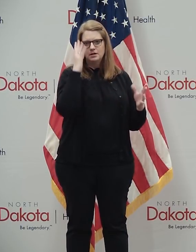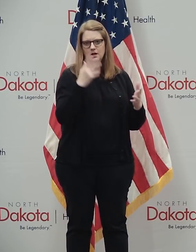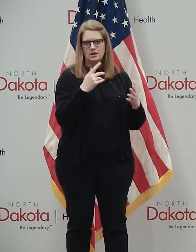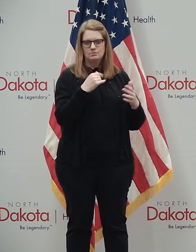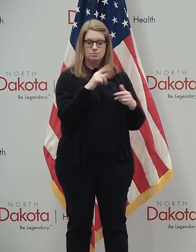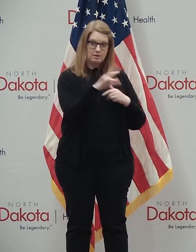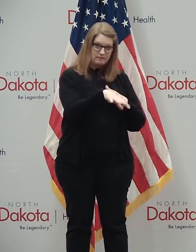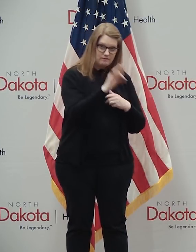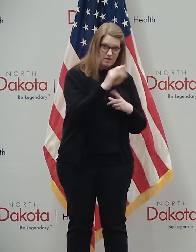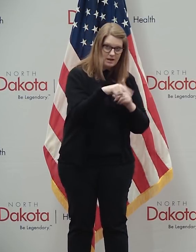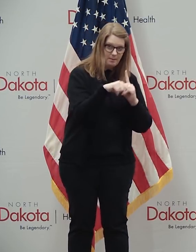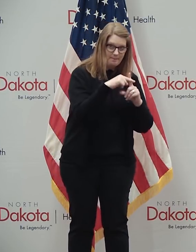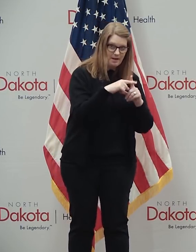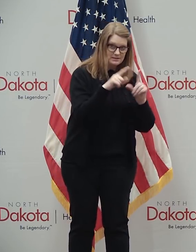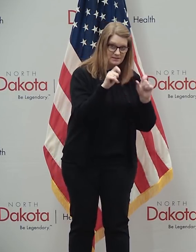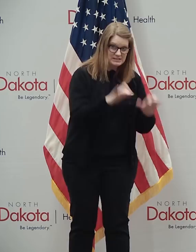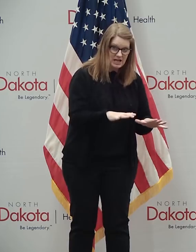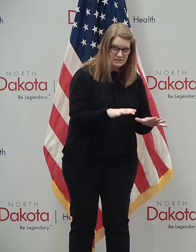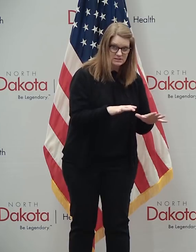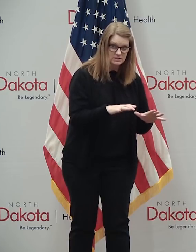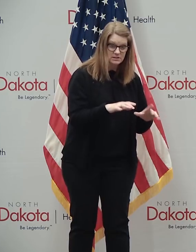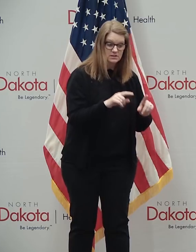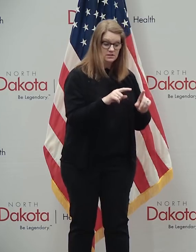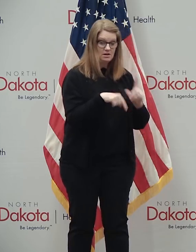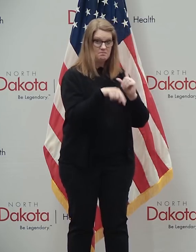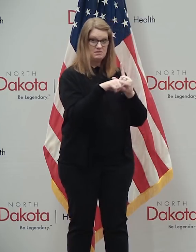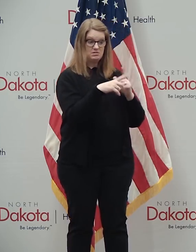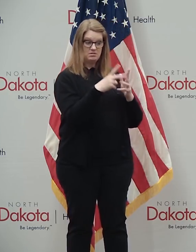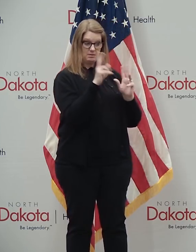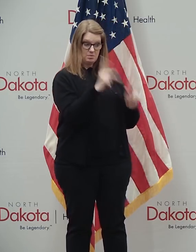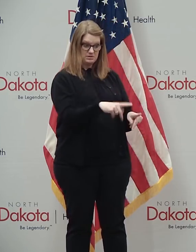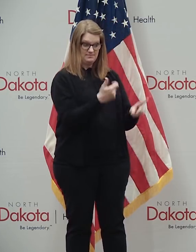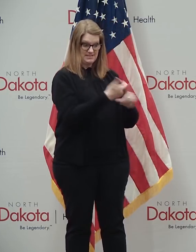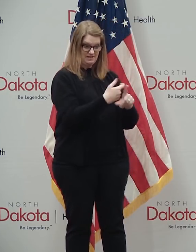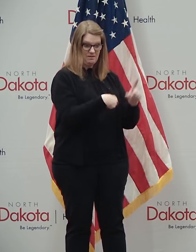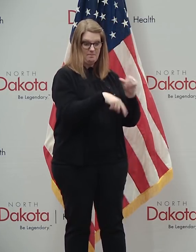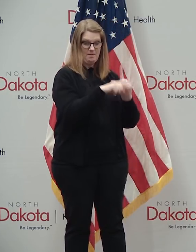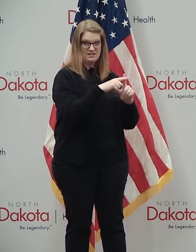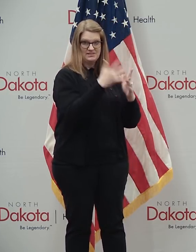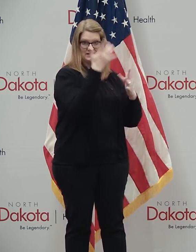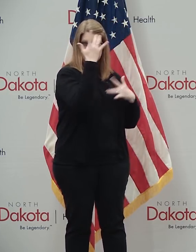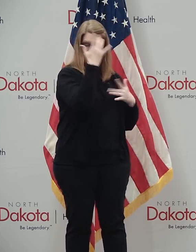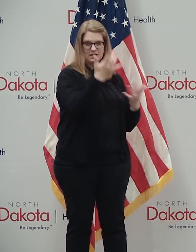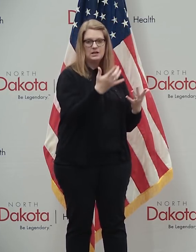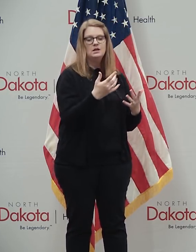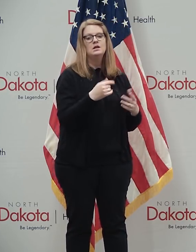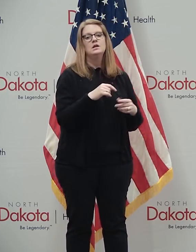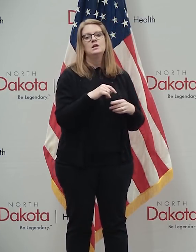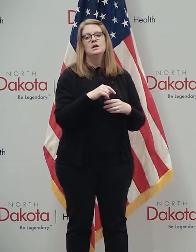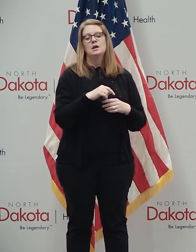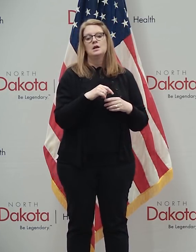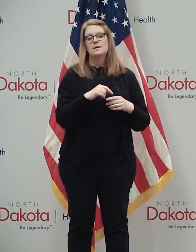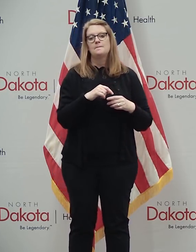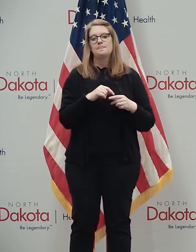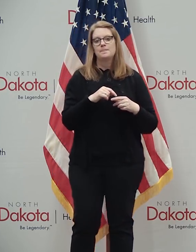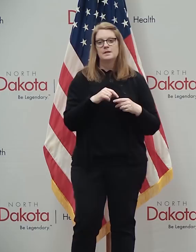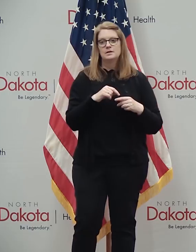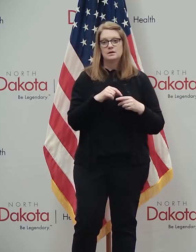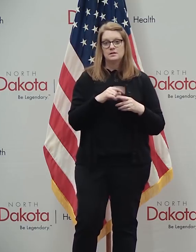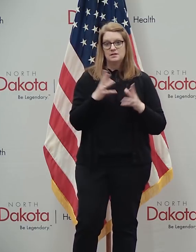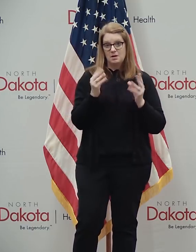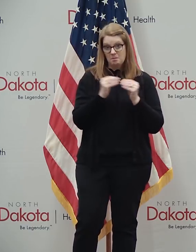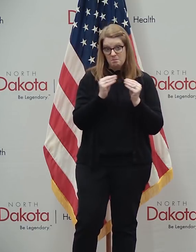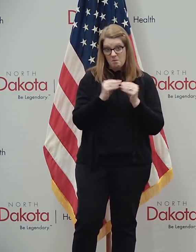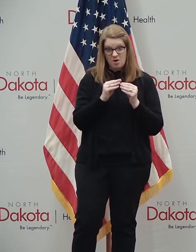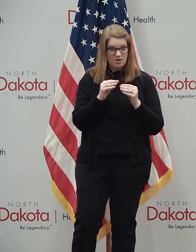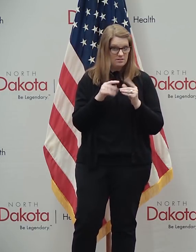once we find positives in nursing homes. And you had multiple questions there, Tom. One of them was, are there more coming? I don't